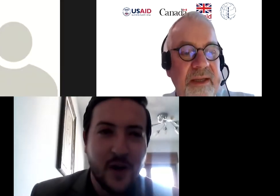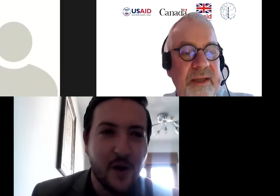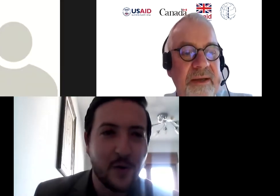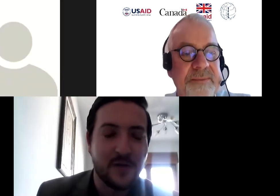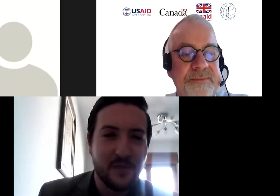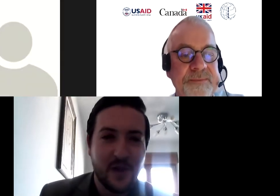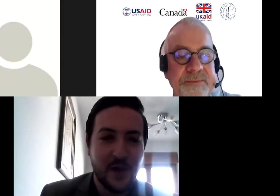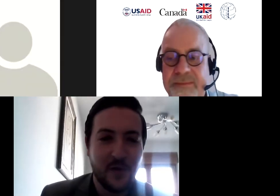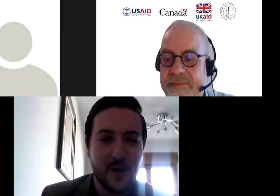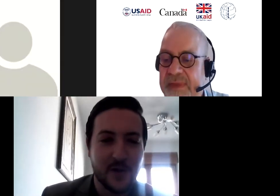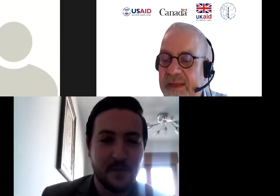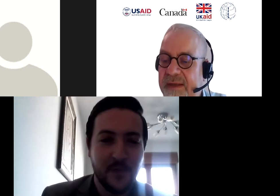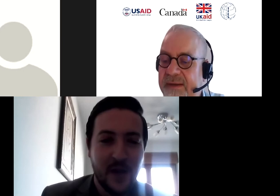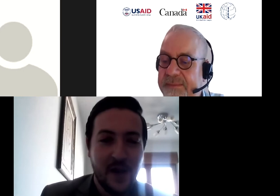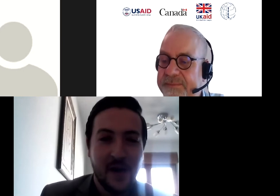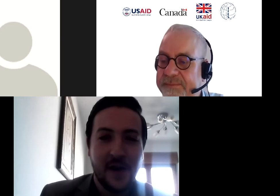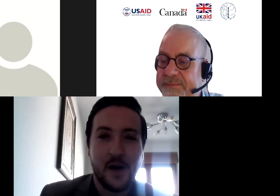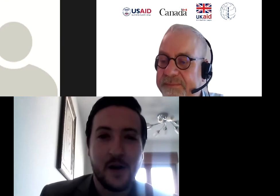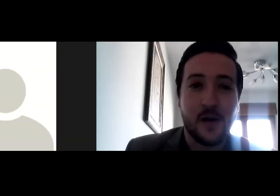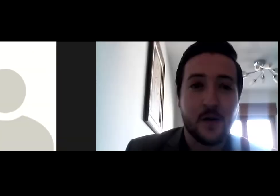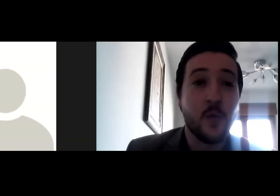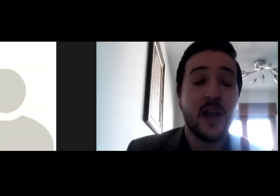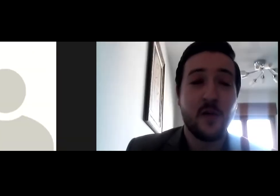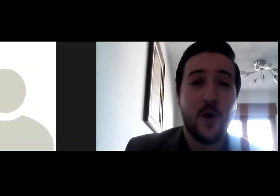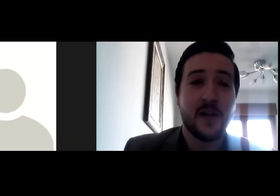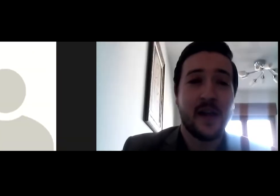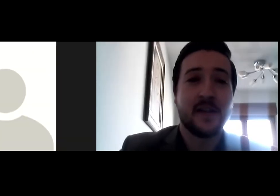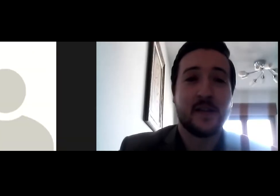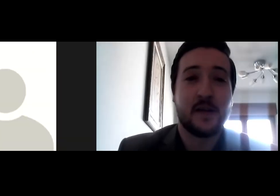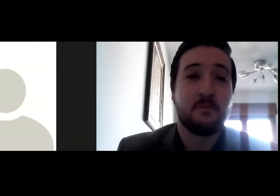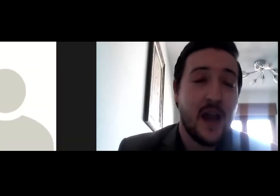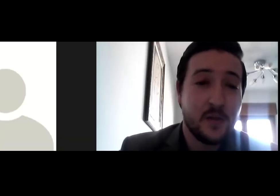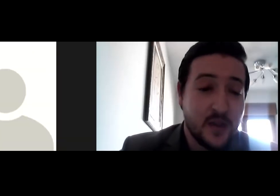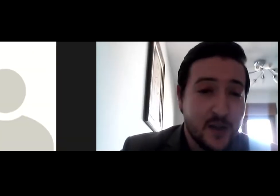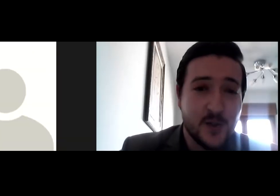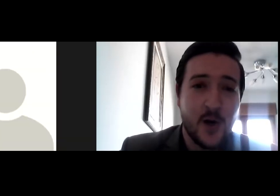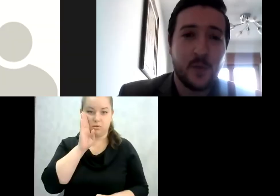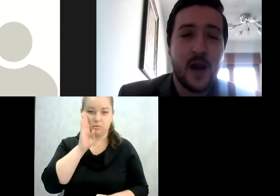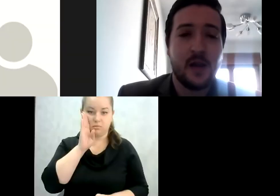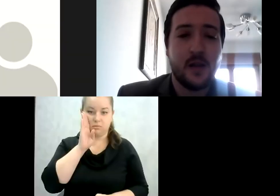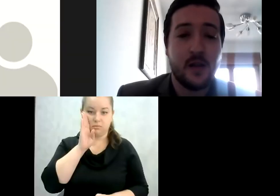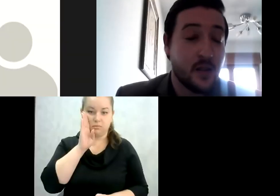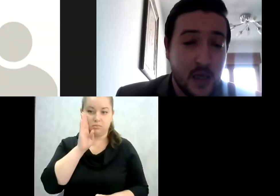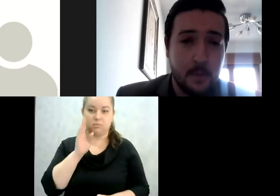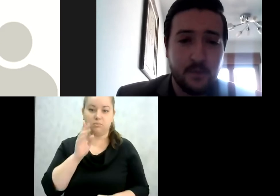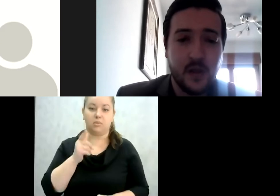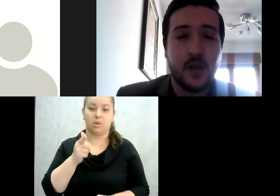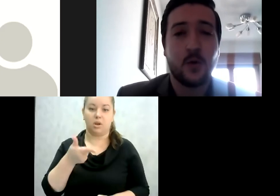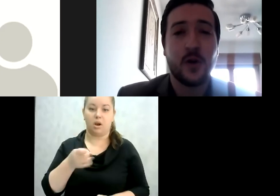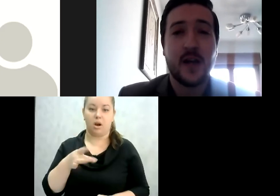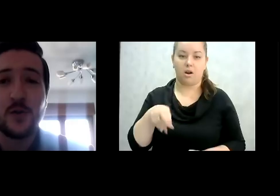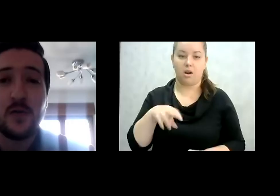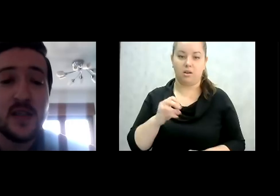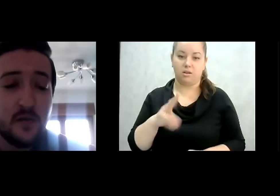Good morning, Harold. Thank you very much. Good morning, everyone. And I'd like to start by thanking